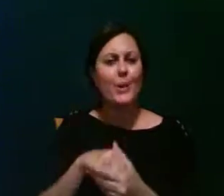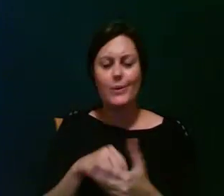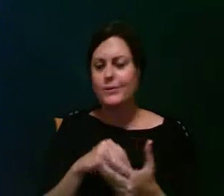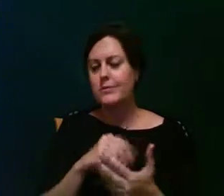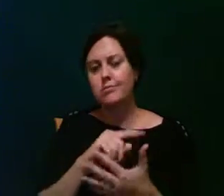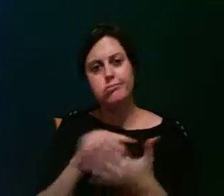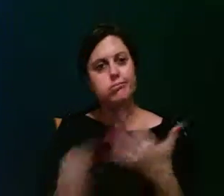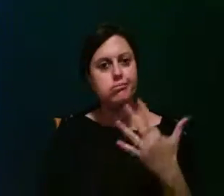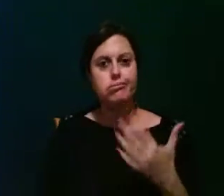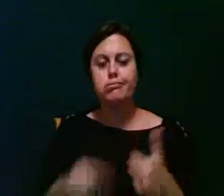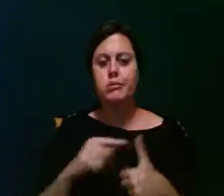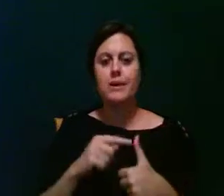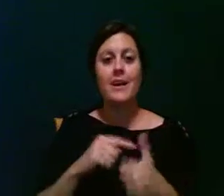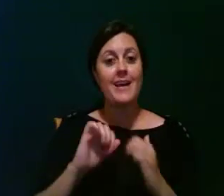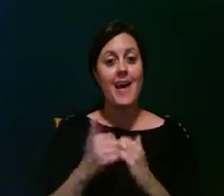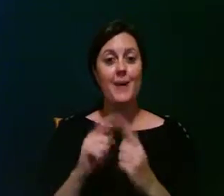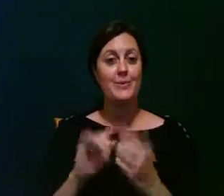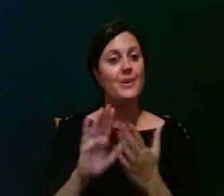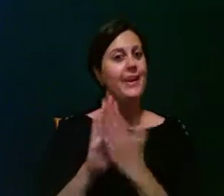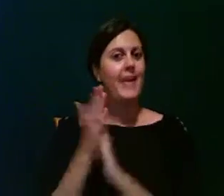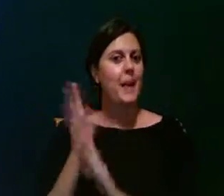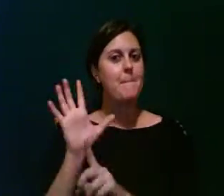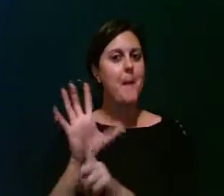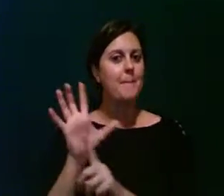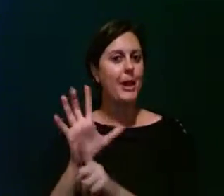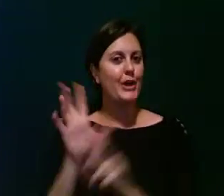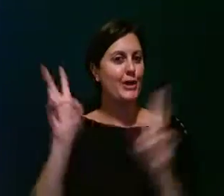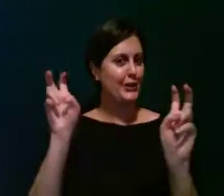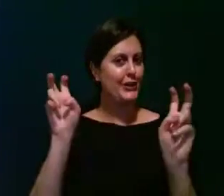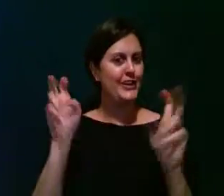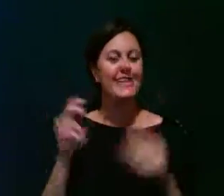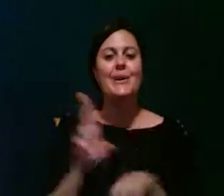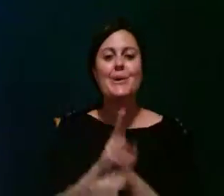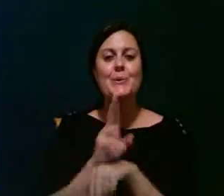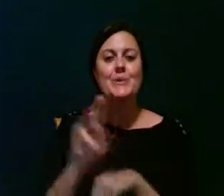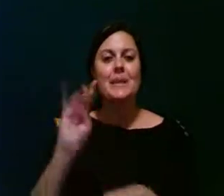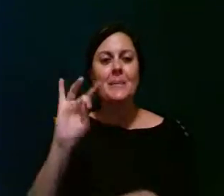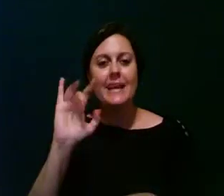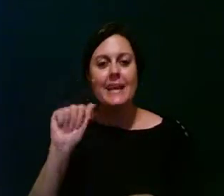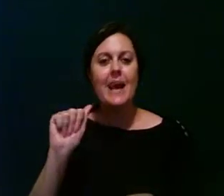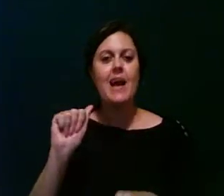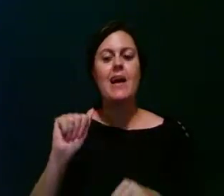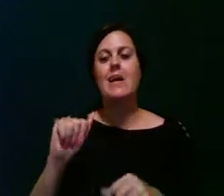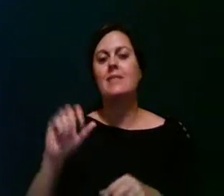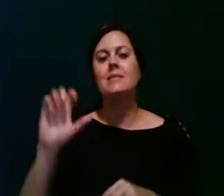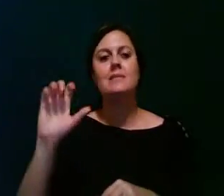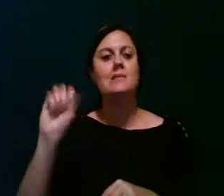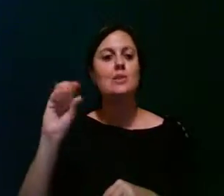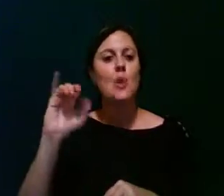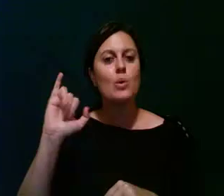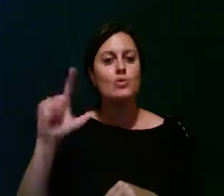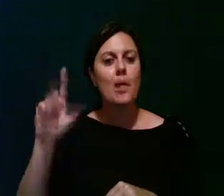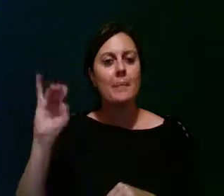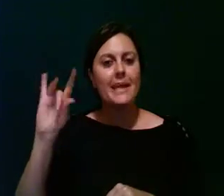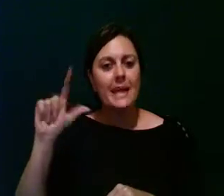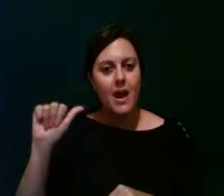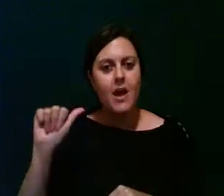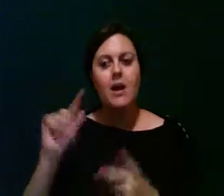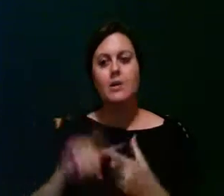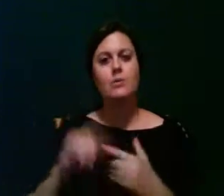getting popular, which is what we call, and using the media and social media to do that and build your platform. It covers some of the